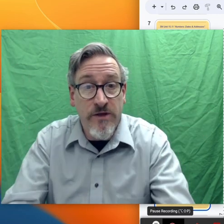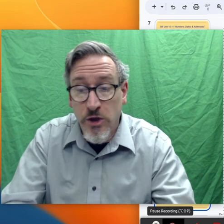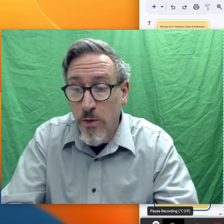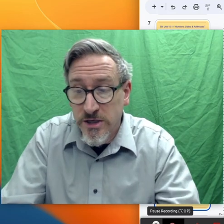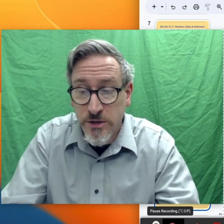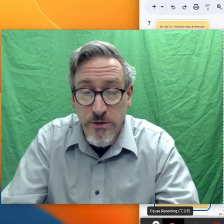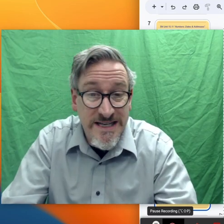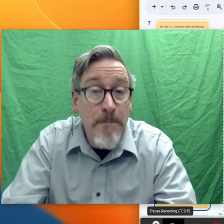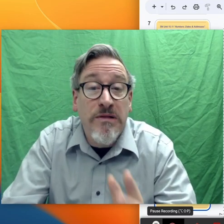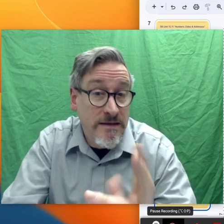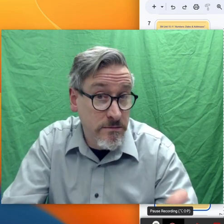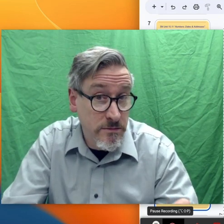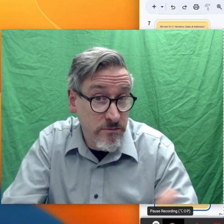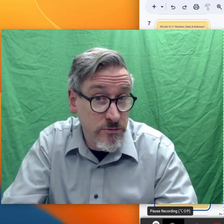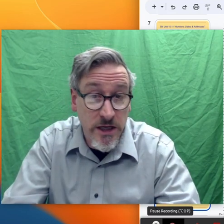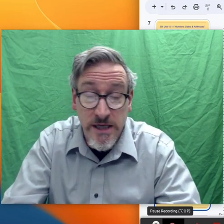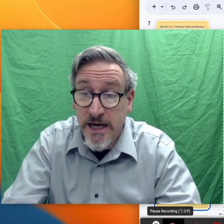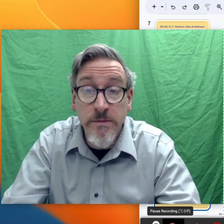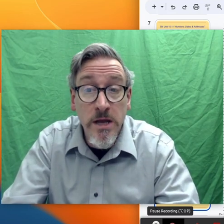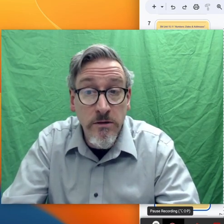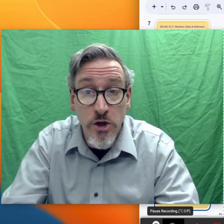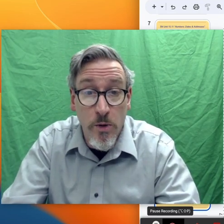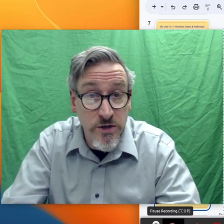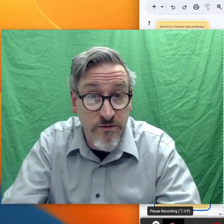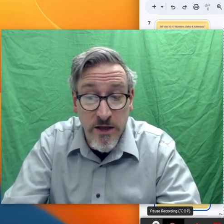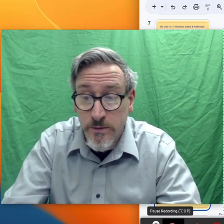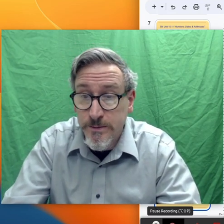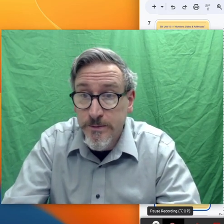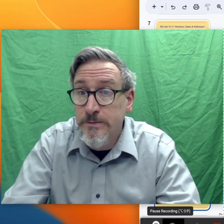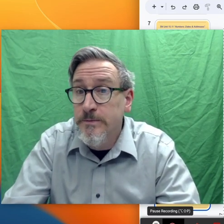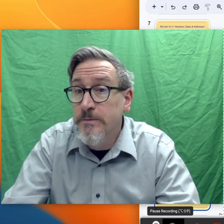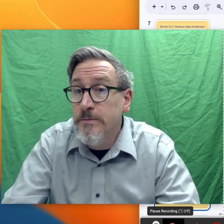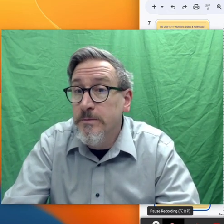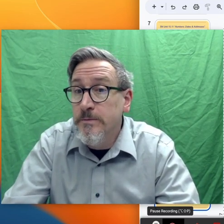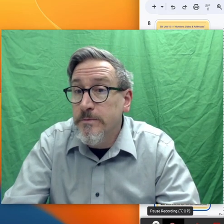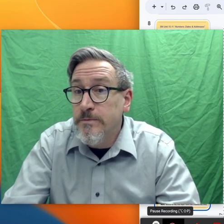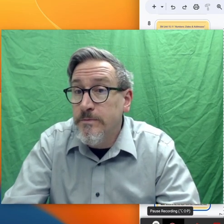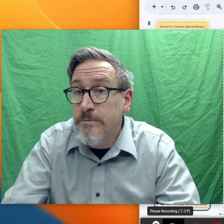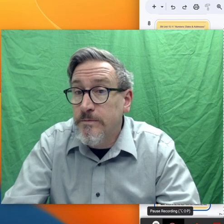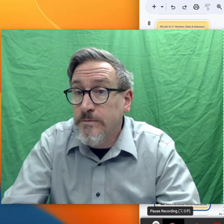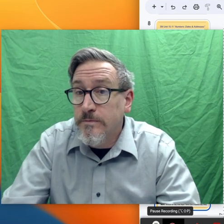pattern that you want to, the template, shall I say, that you want to follow.